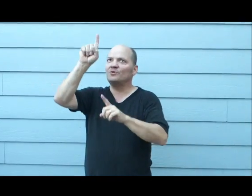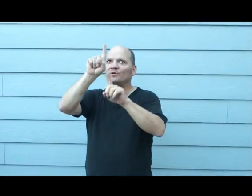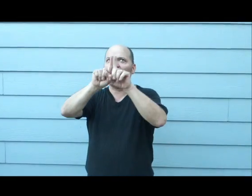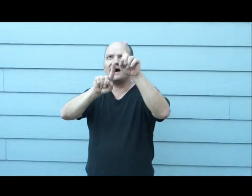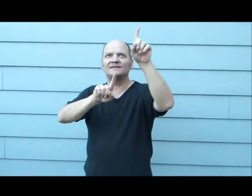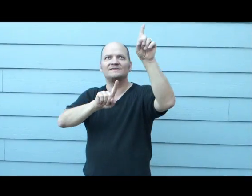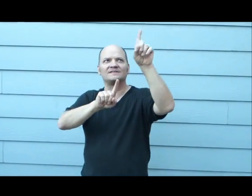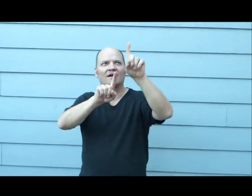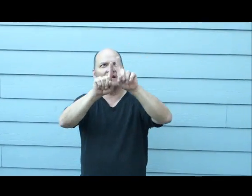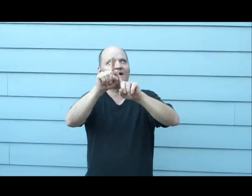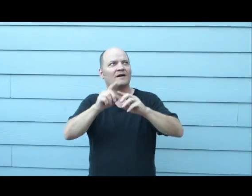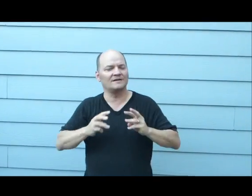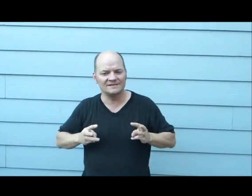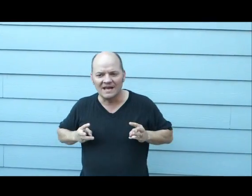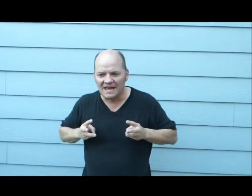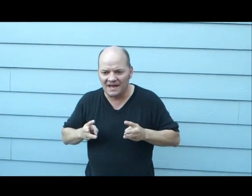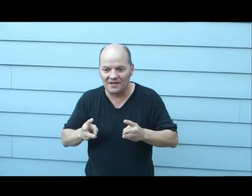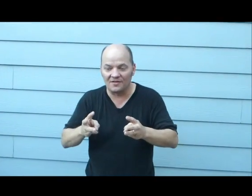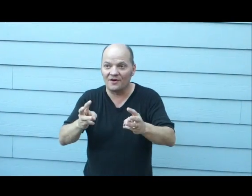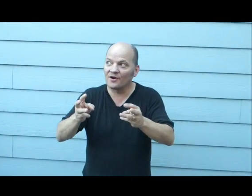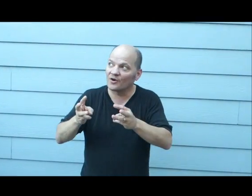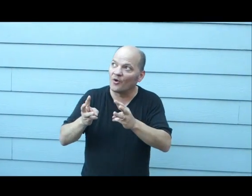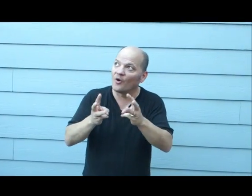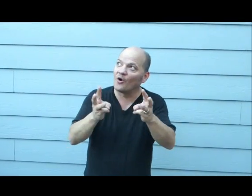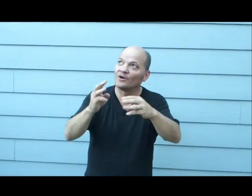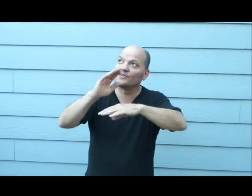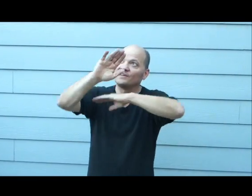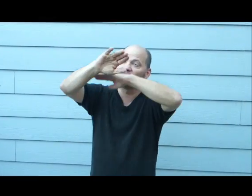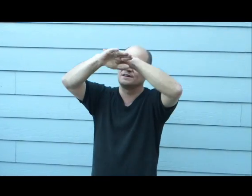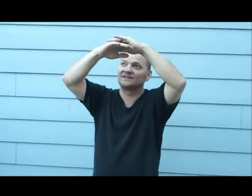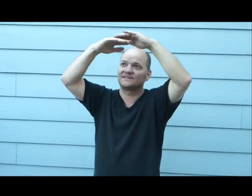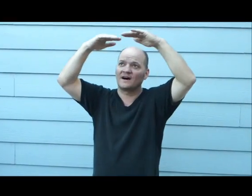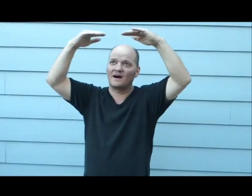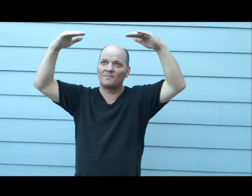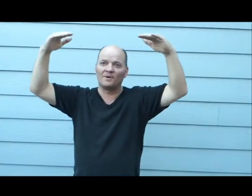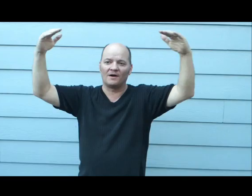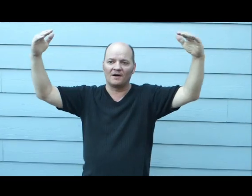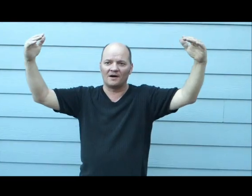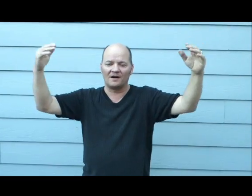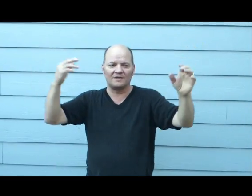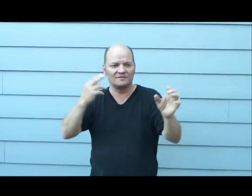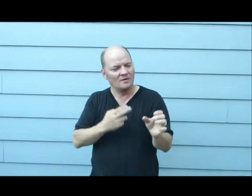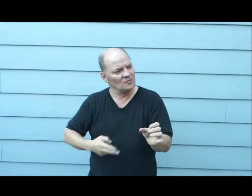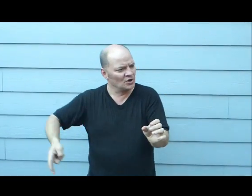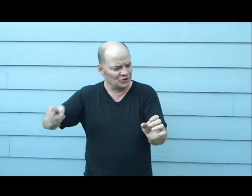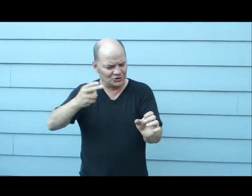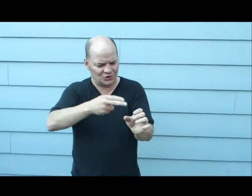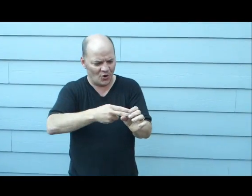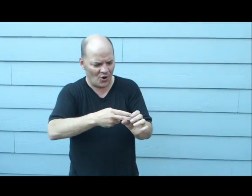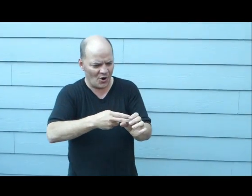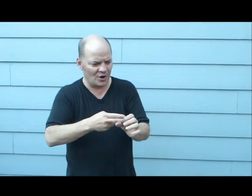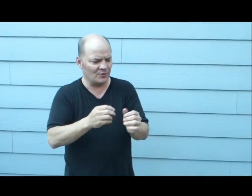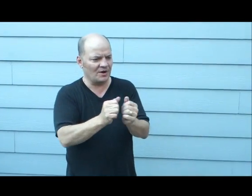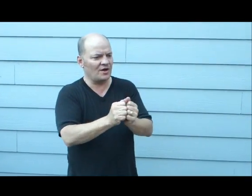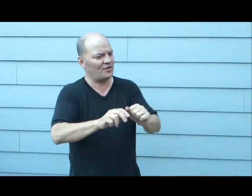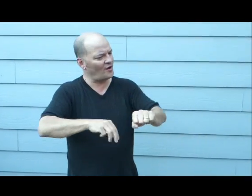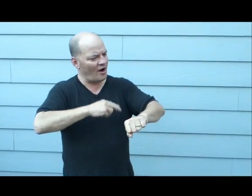moon, and stars in their courses above, join with